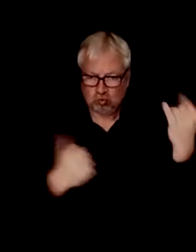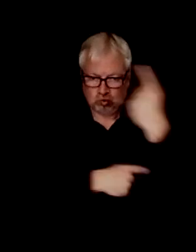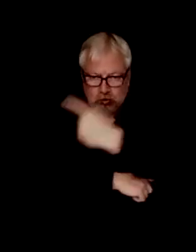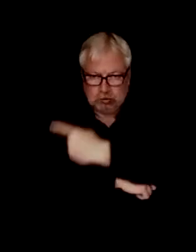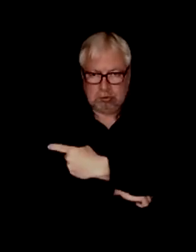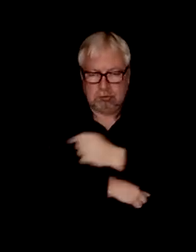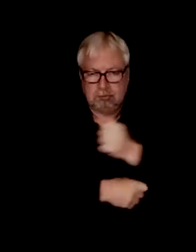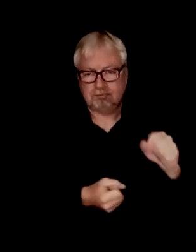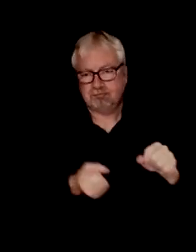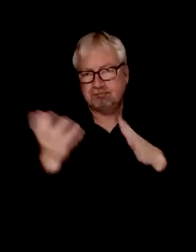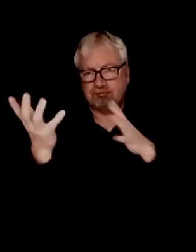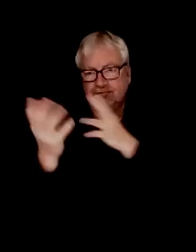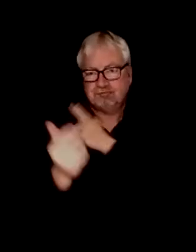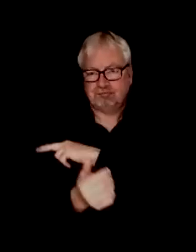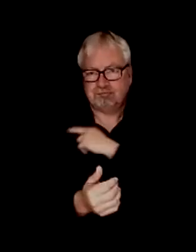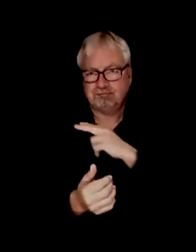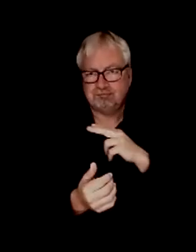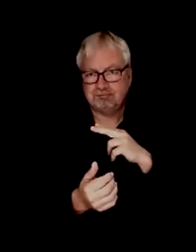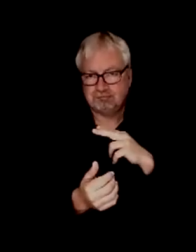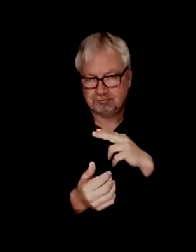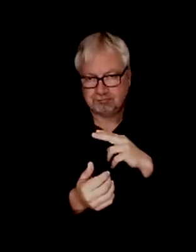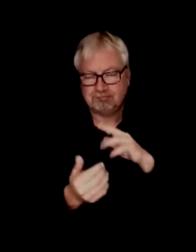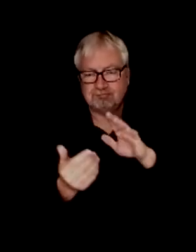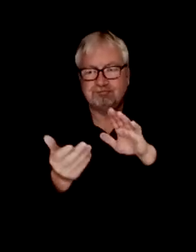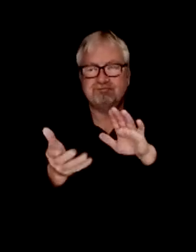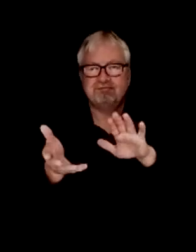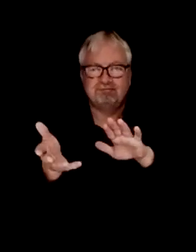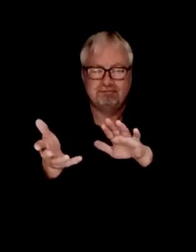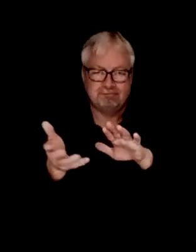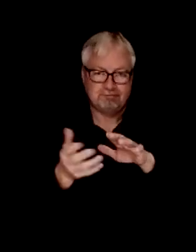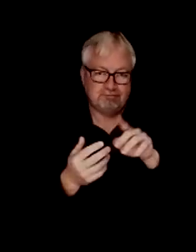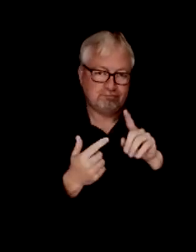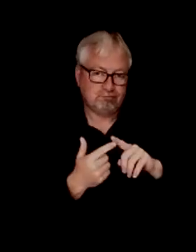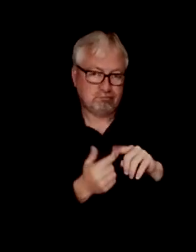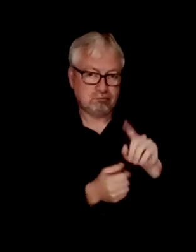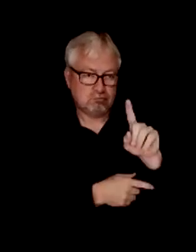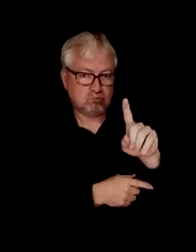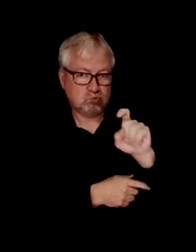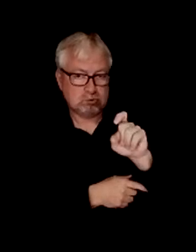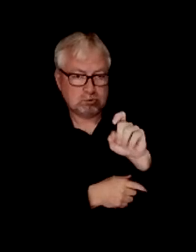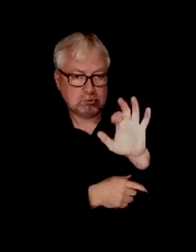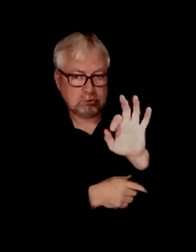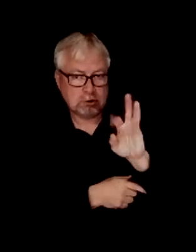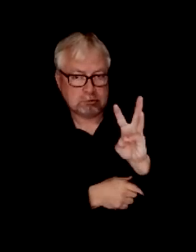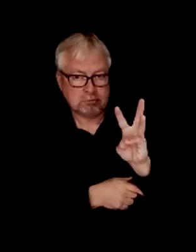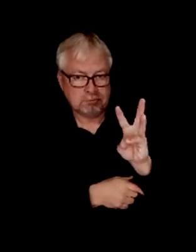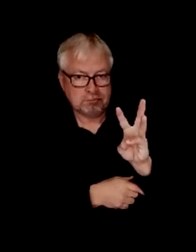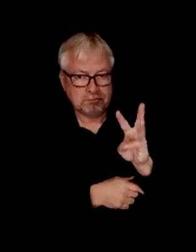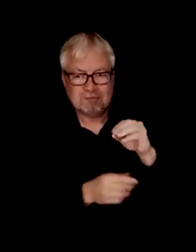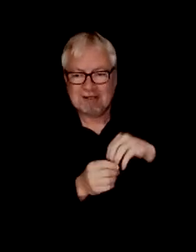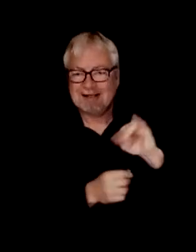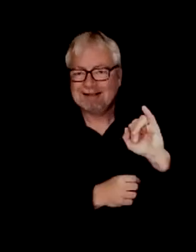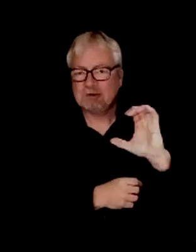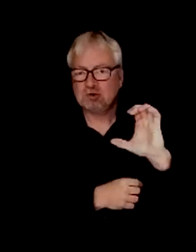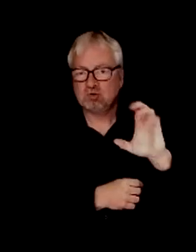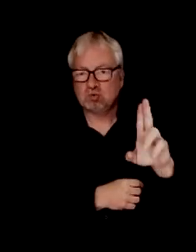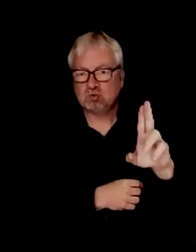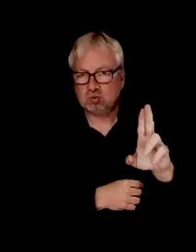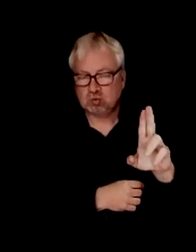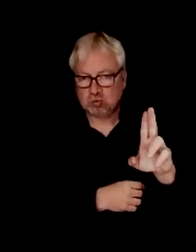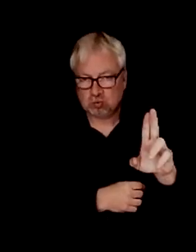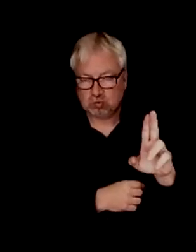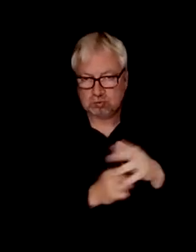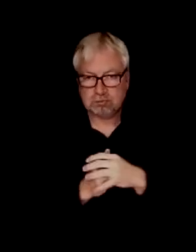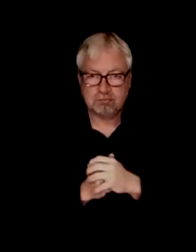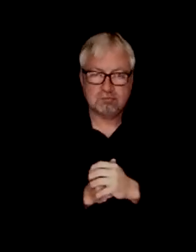for COVID-19. Of those, 196 are in intensive care, getting very close now to a cumulative total of